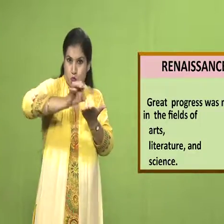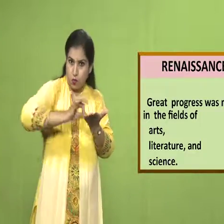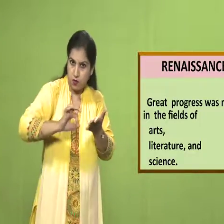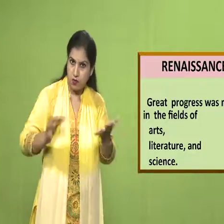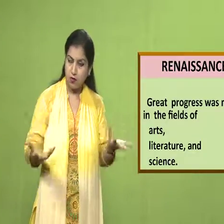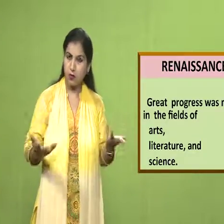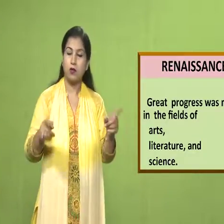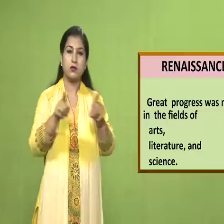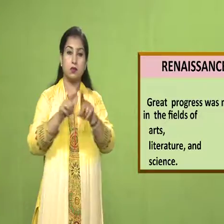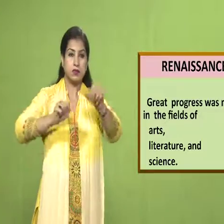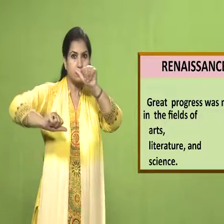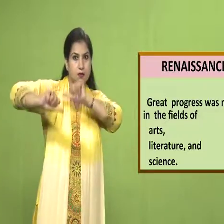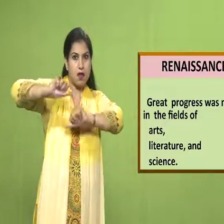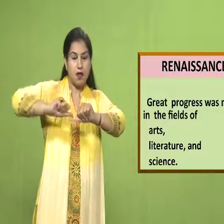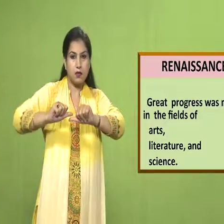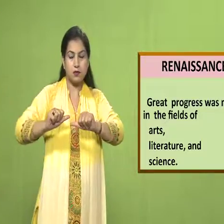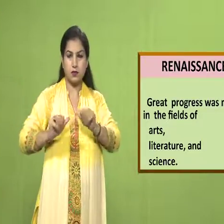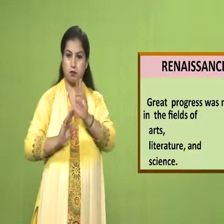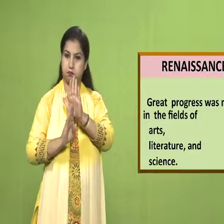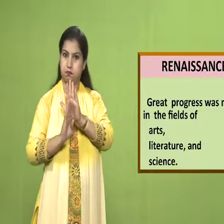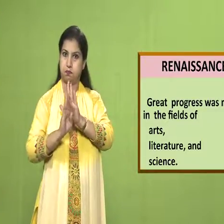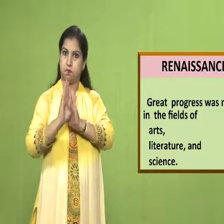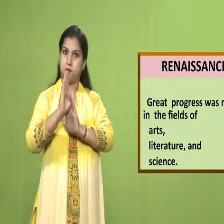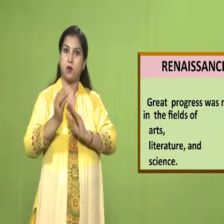literature, and science.